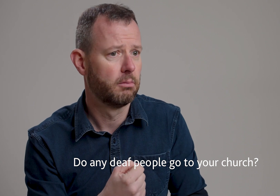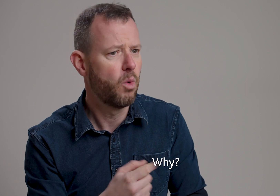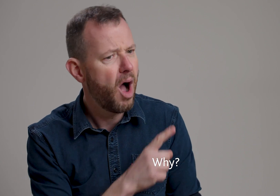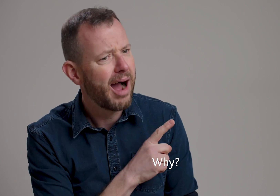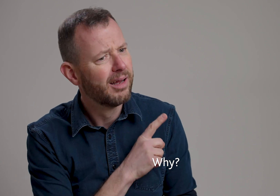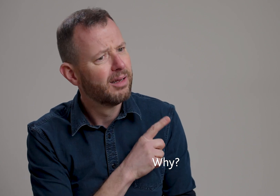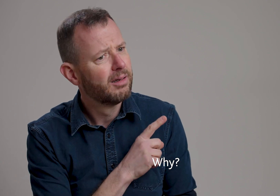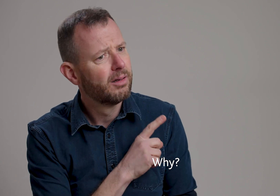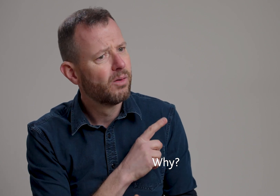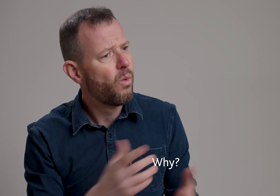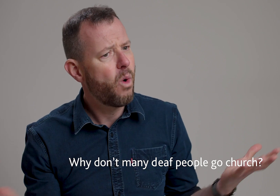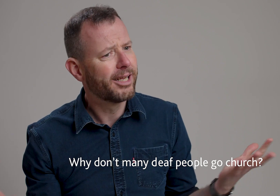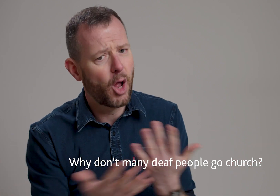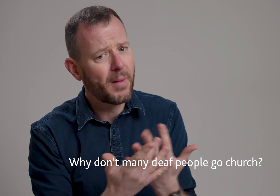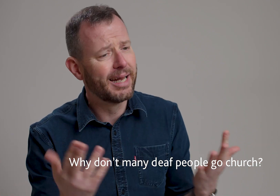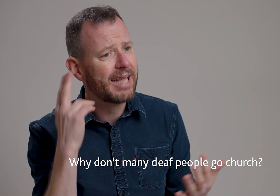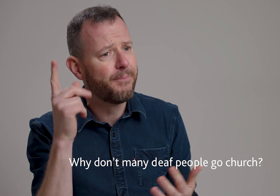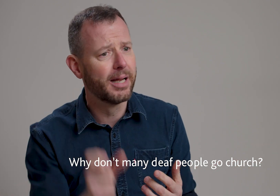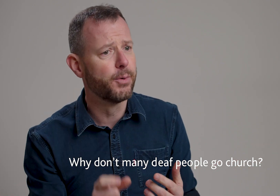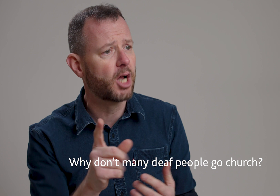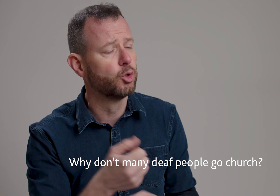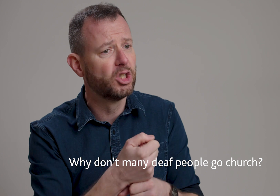deaf? Why? Why don't any deaf people go to there?